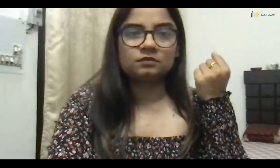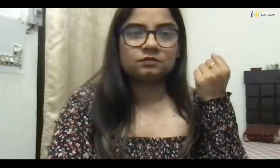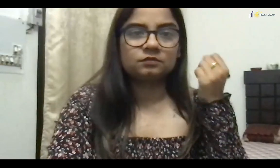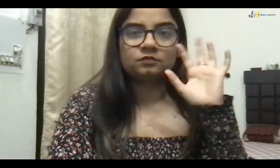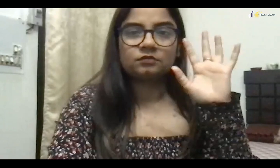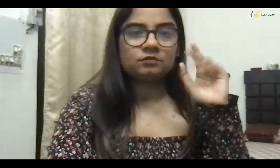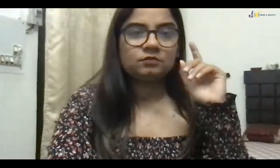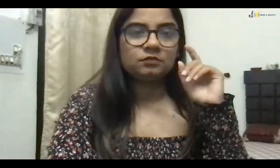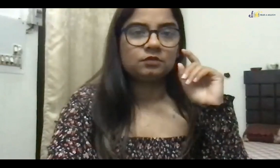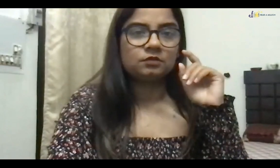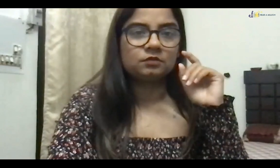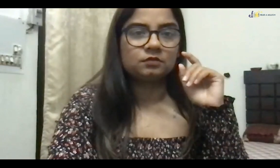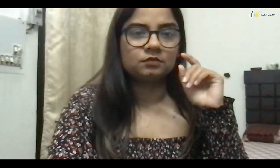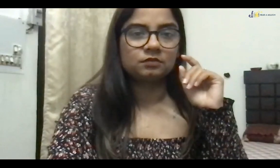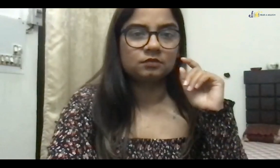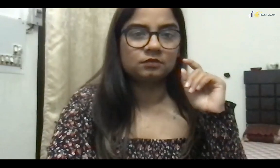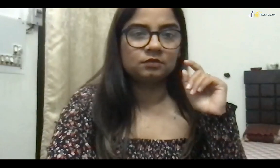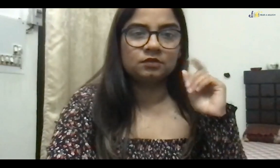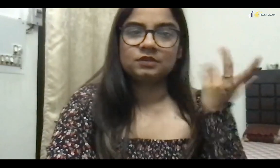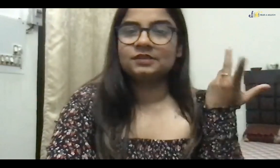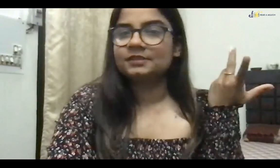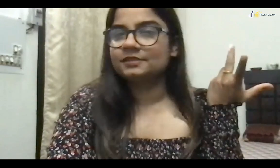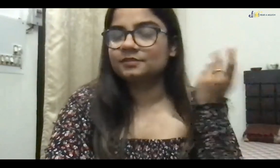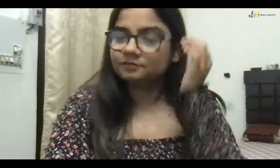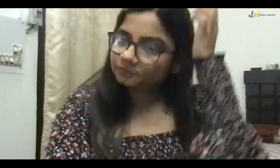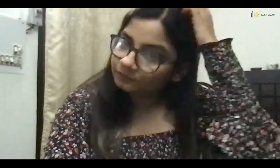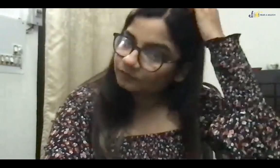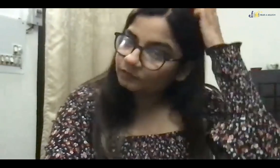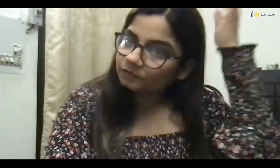Okay. We lost her. You lost her.